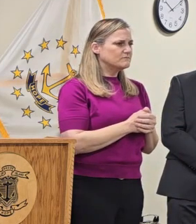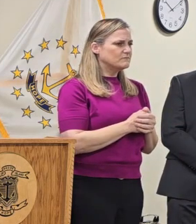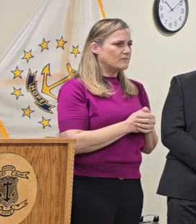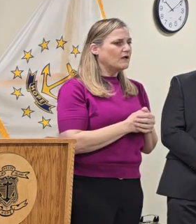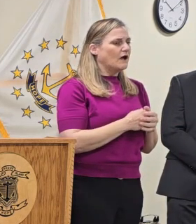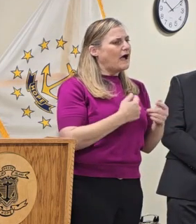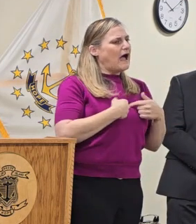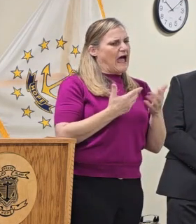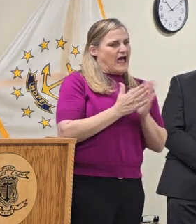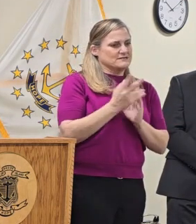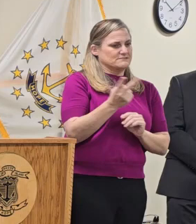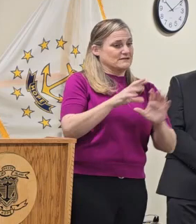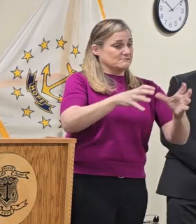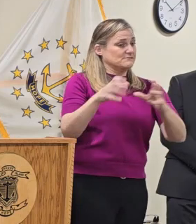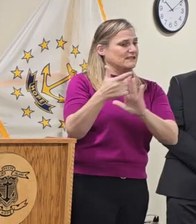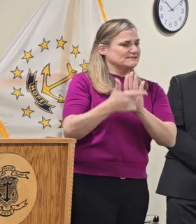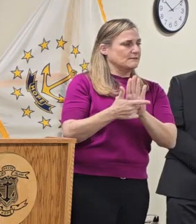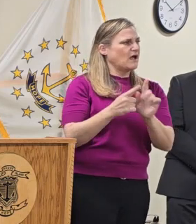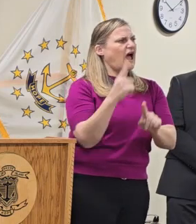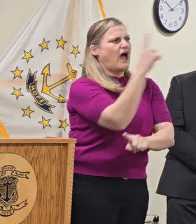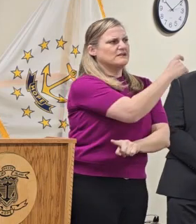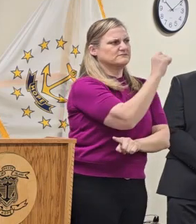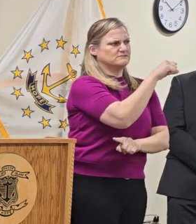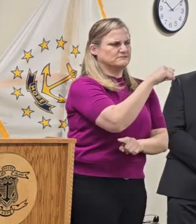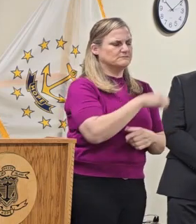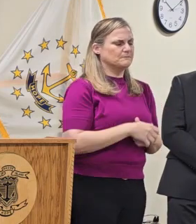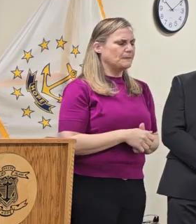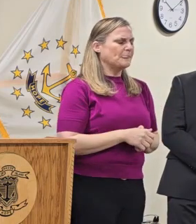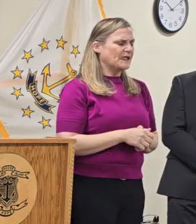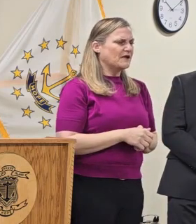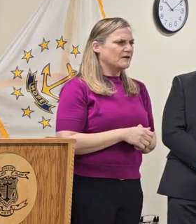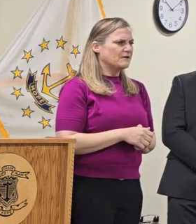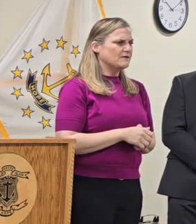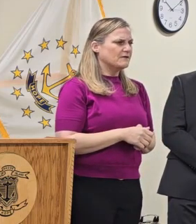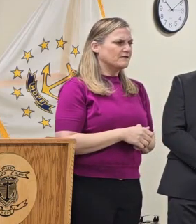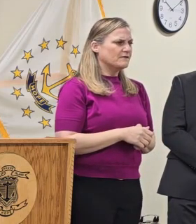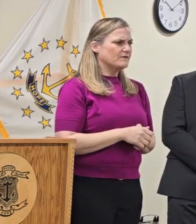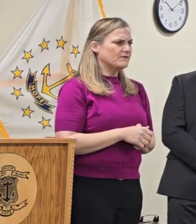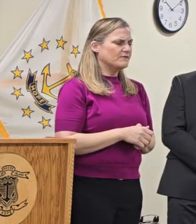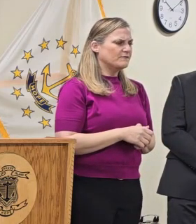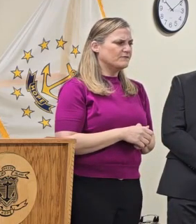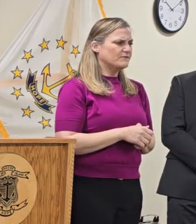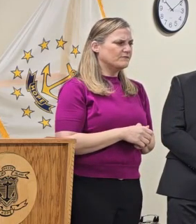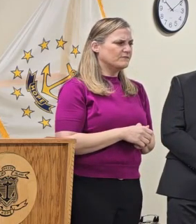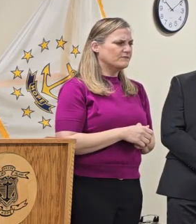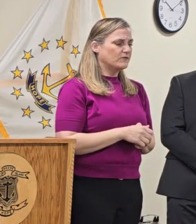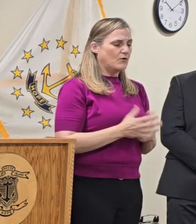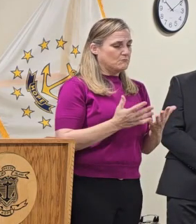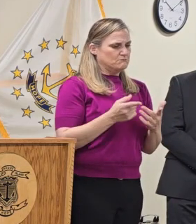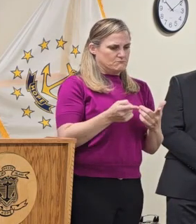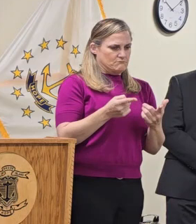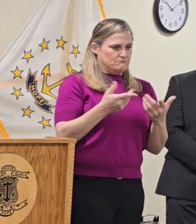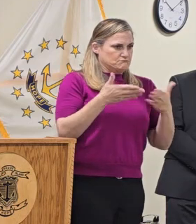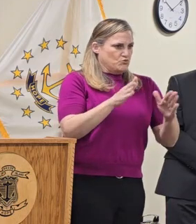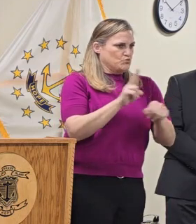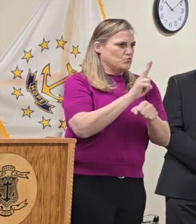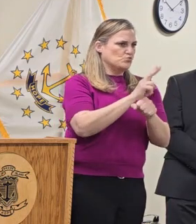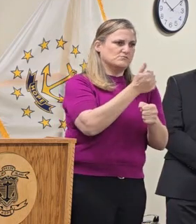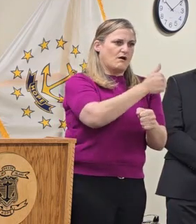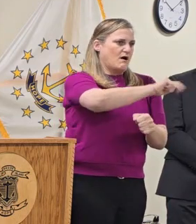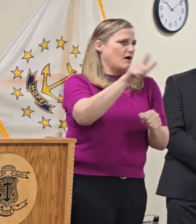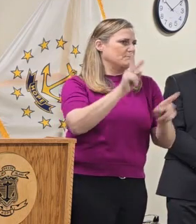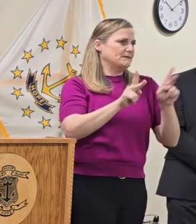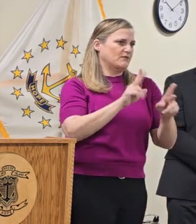We will make sure we engage every possible asset in the state of Rhode Island to maximize the